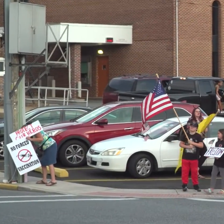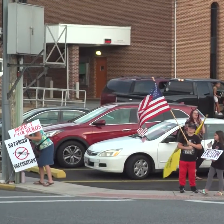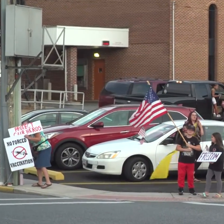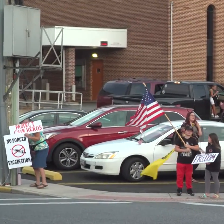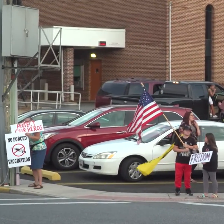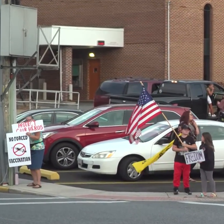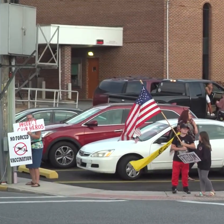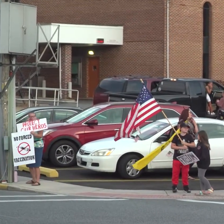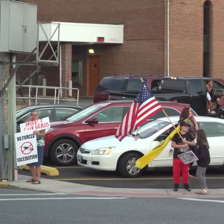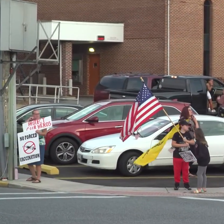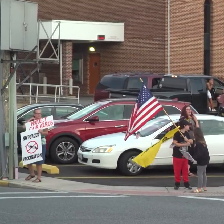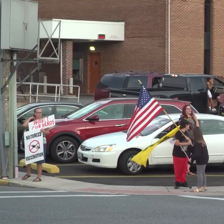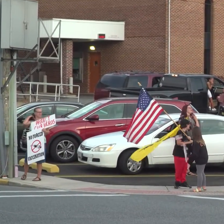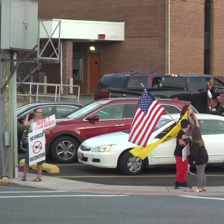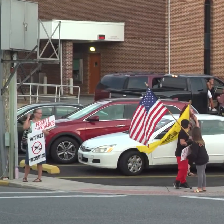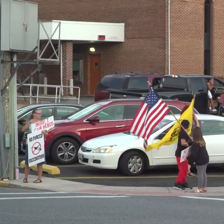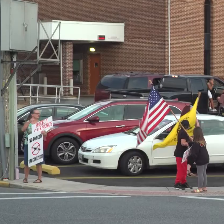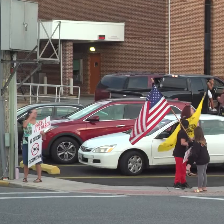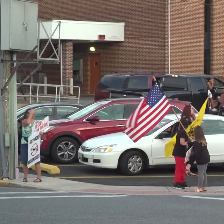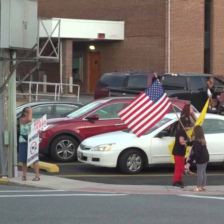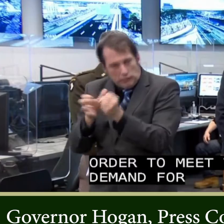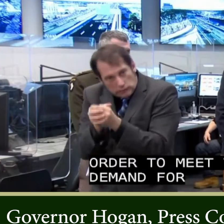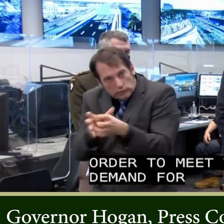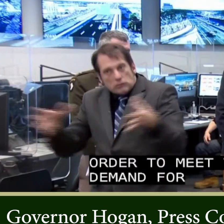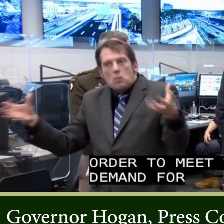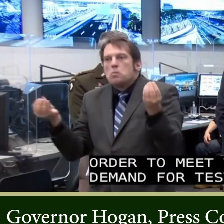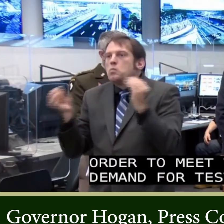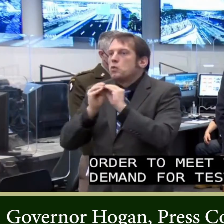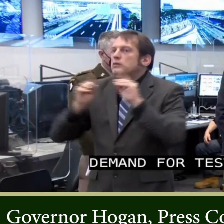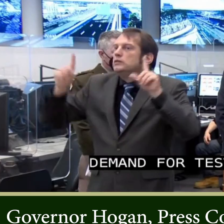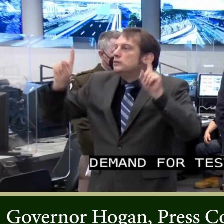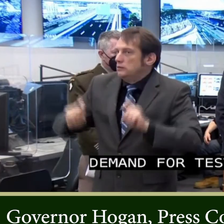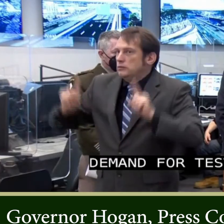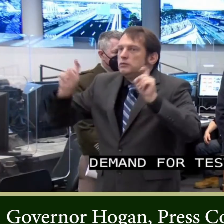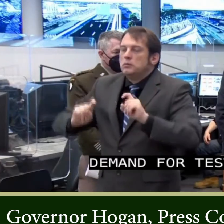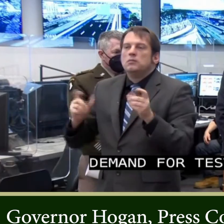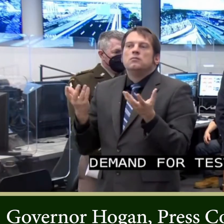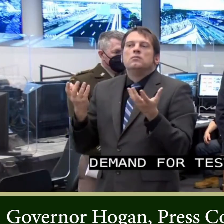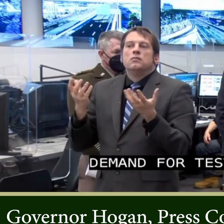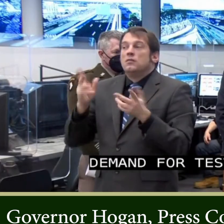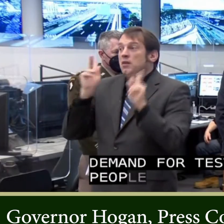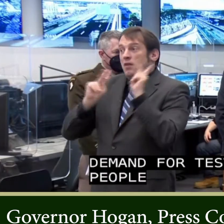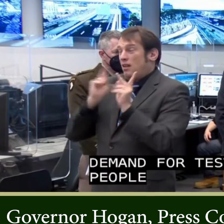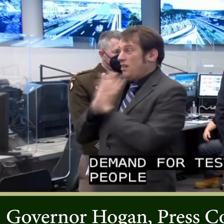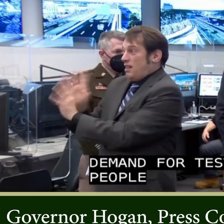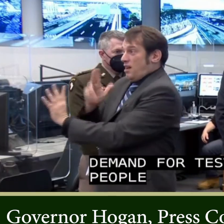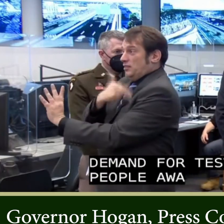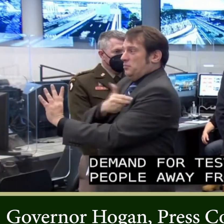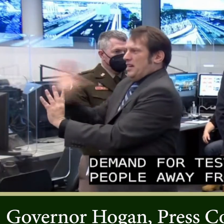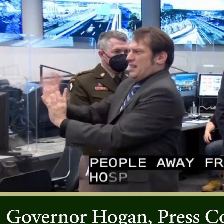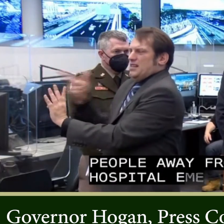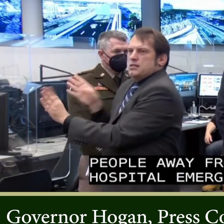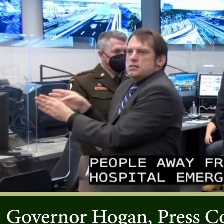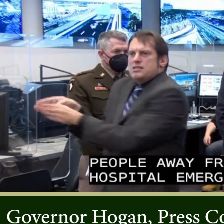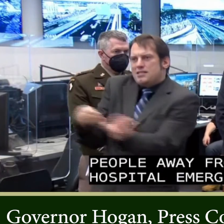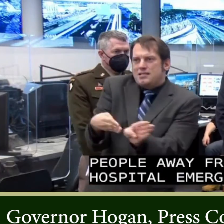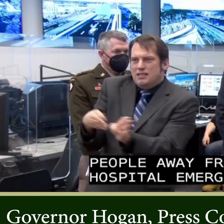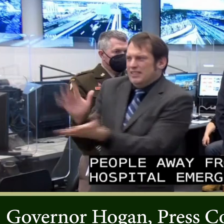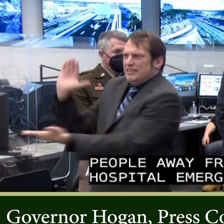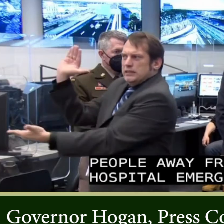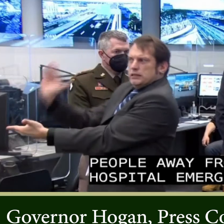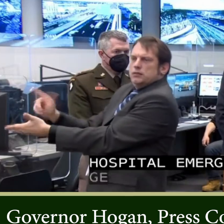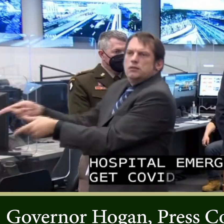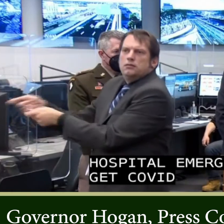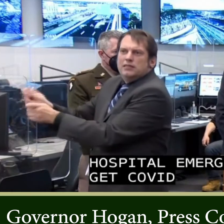of those entering hospitals with severe COVID. Governor Hogan highlighted this point in Tuesday's press conference. As I